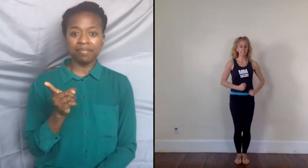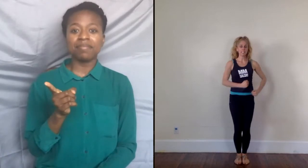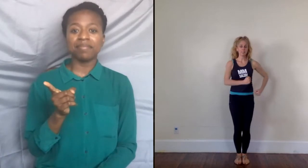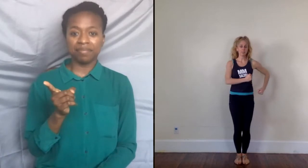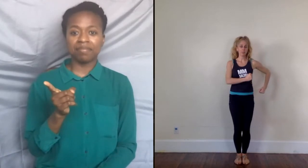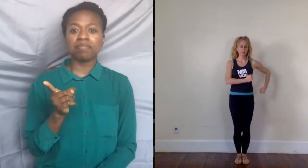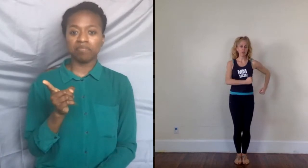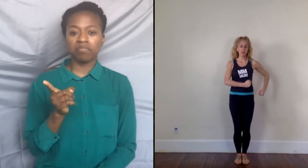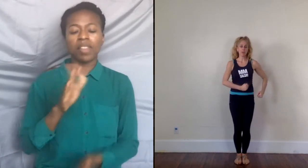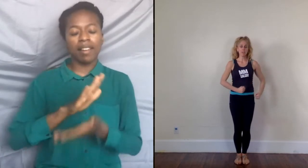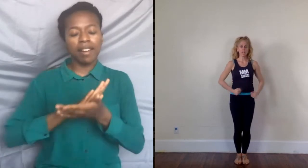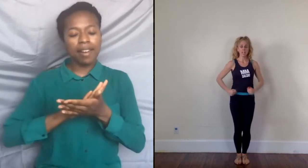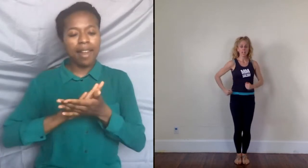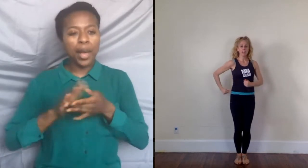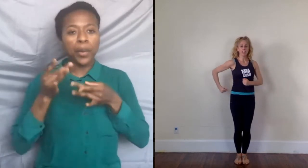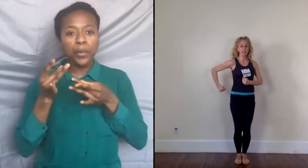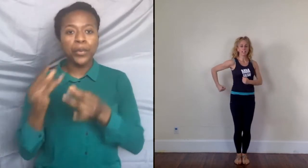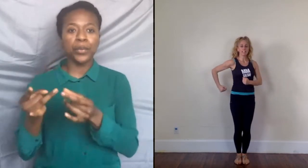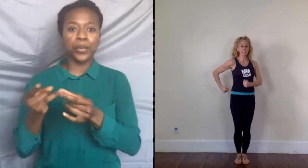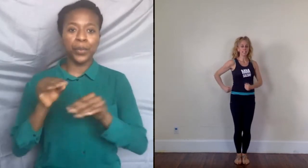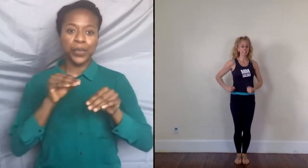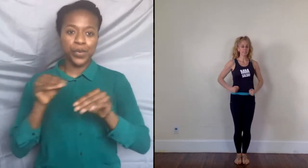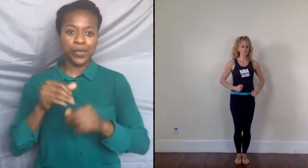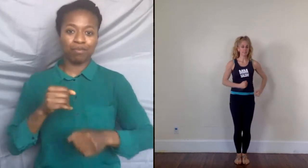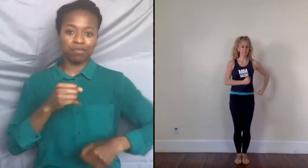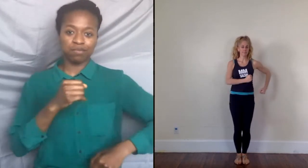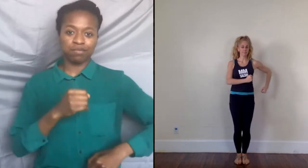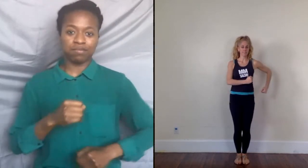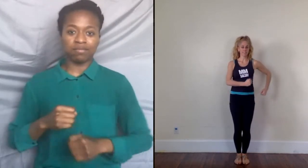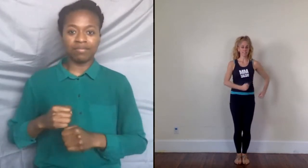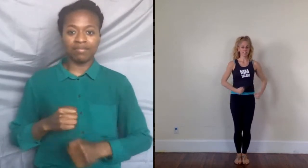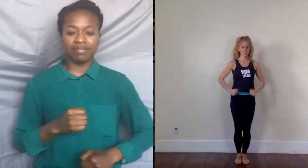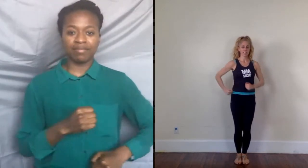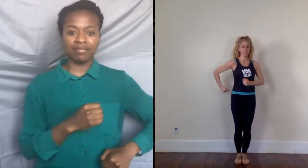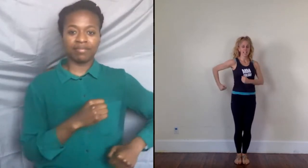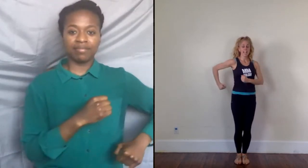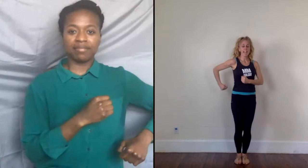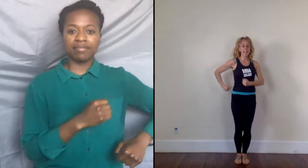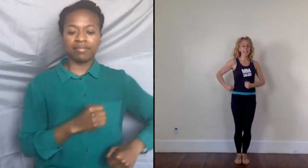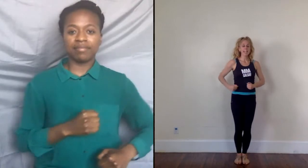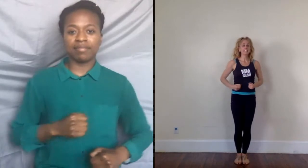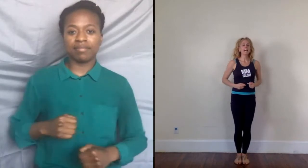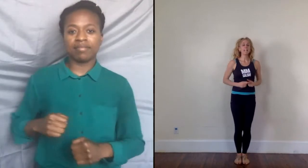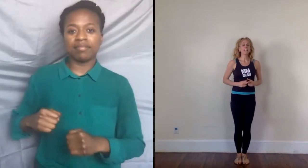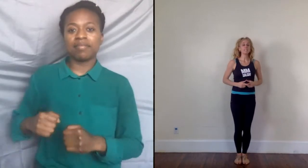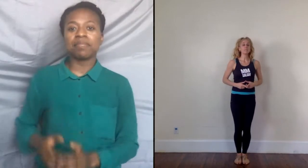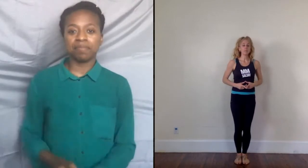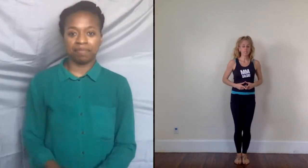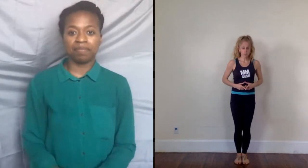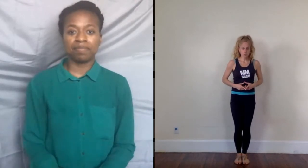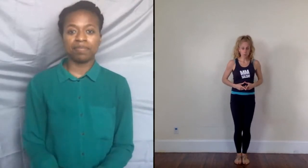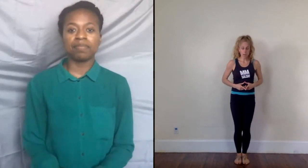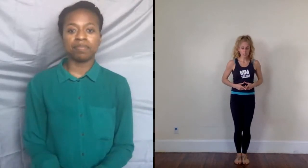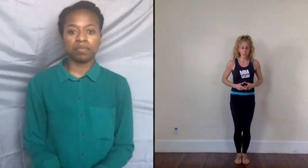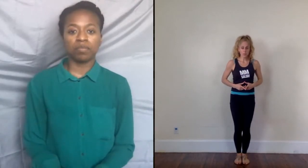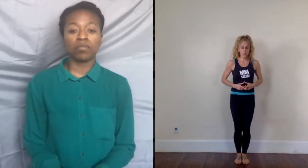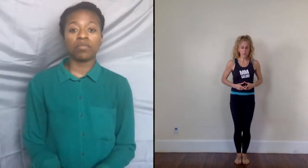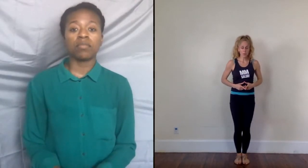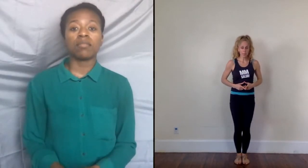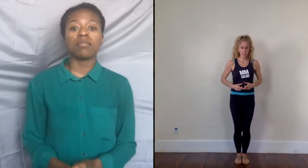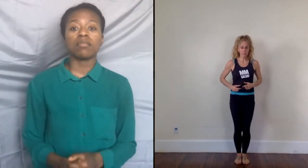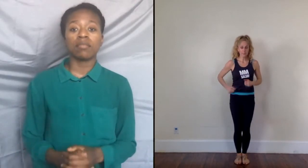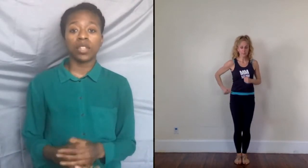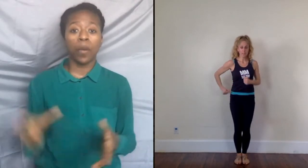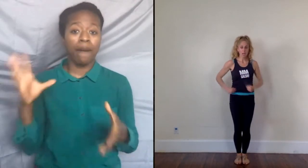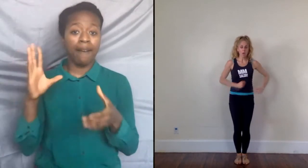a nice fluid flow. Excellent. And let's put it to 1, 2,